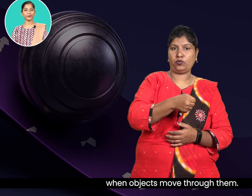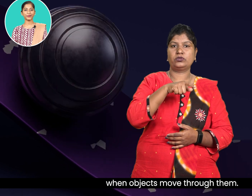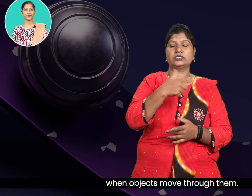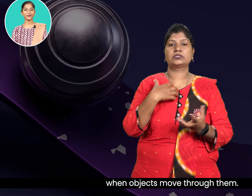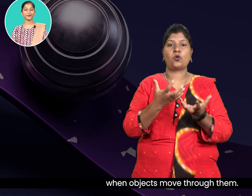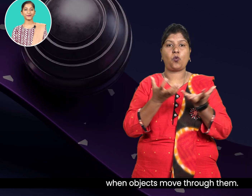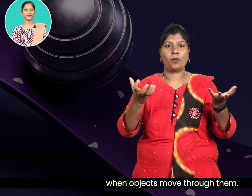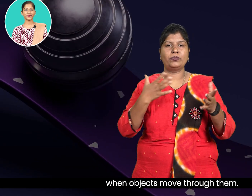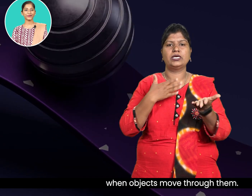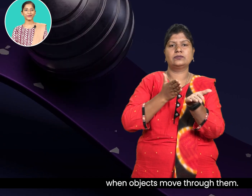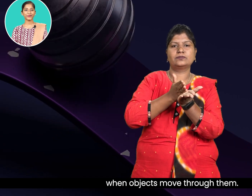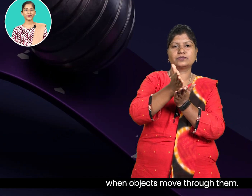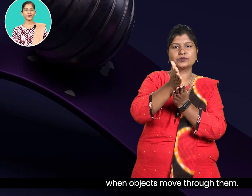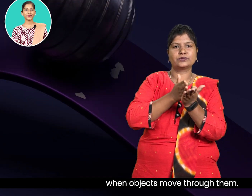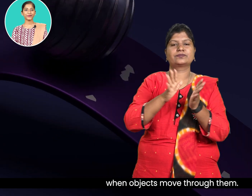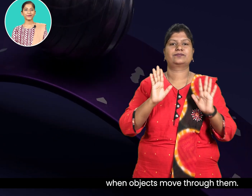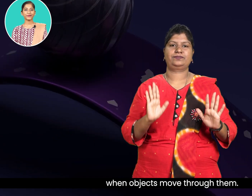them.